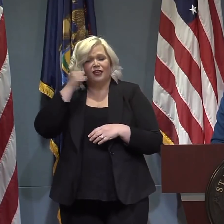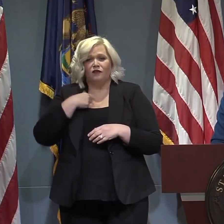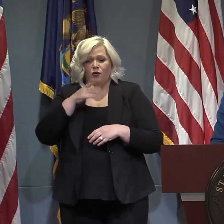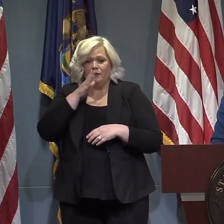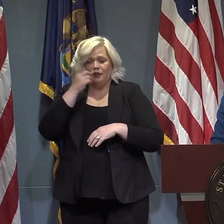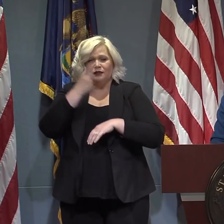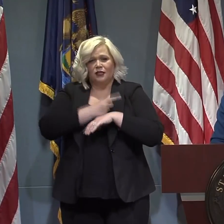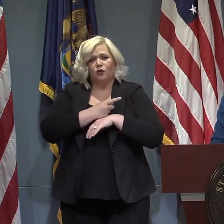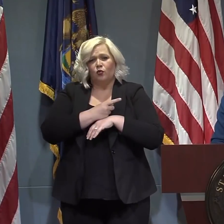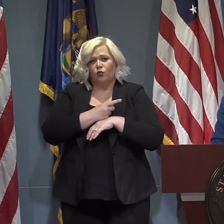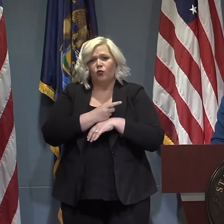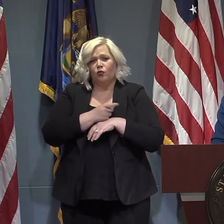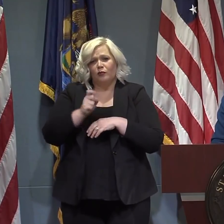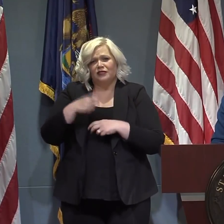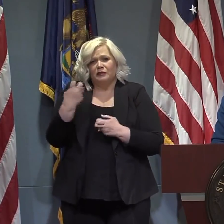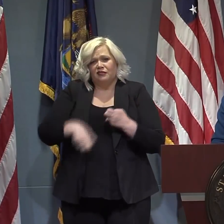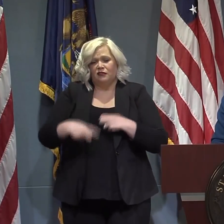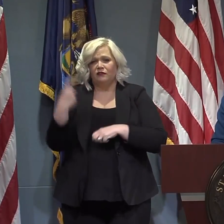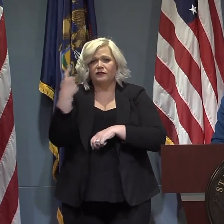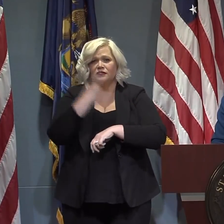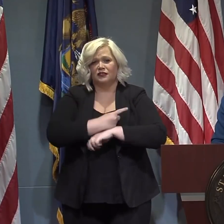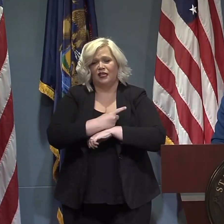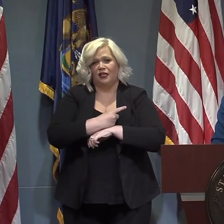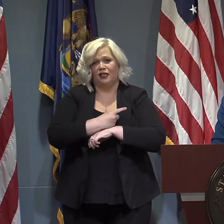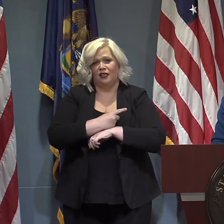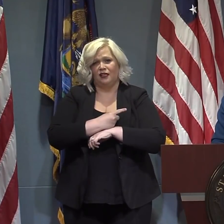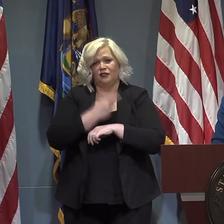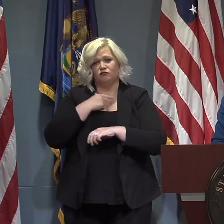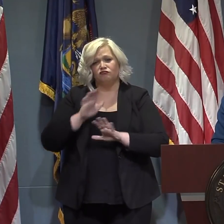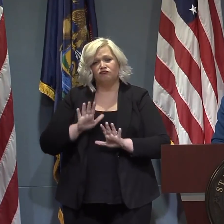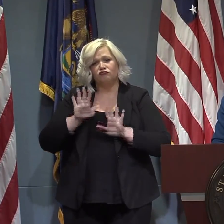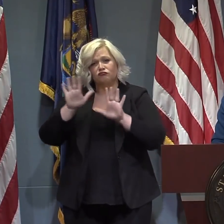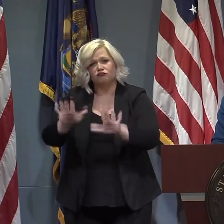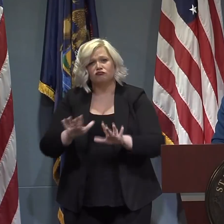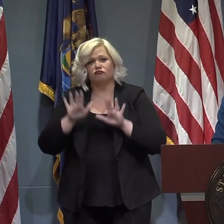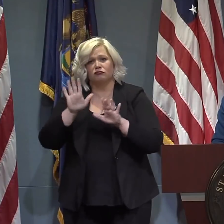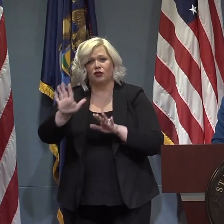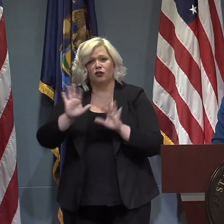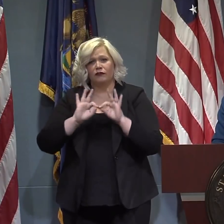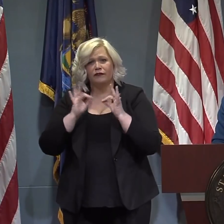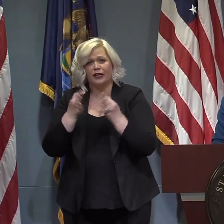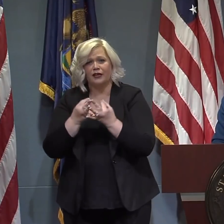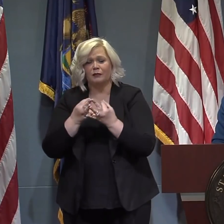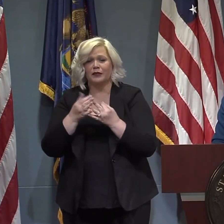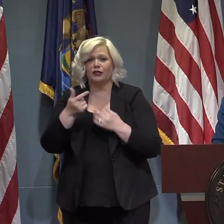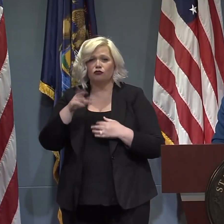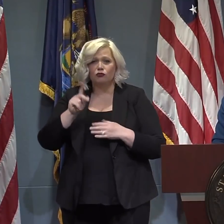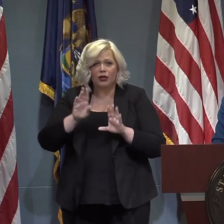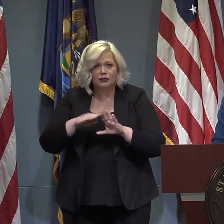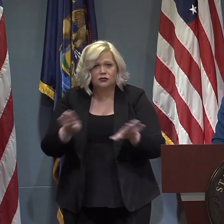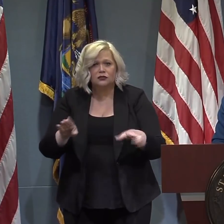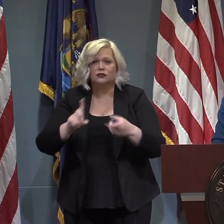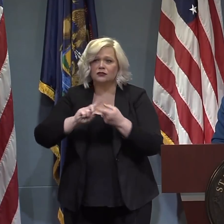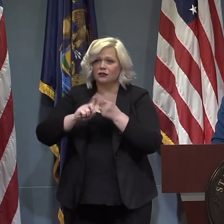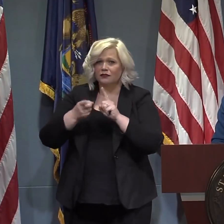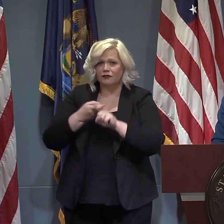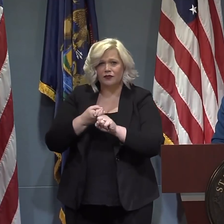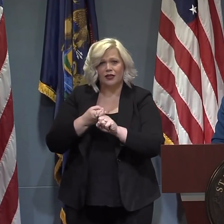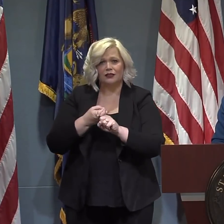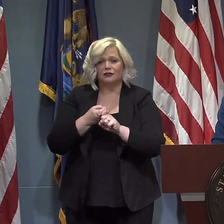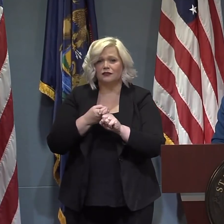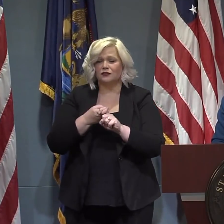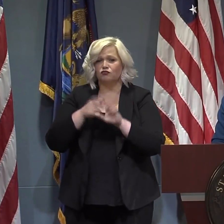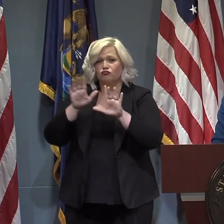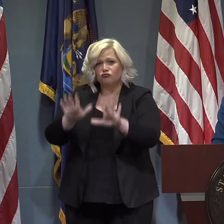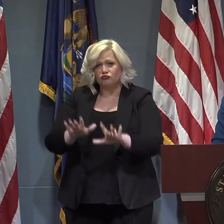Day. I want to offer my condolences to Florence's family, her children, her grandchildren, her friends, and